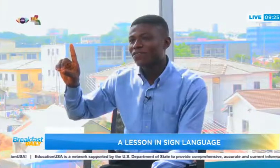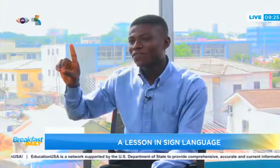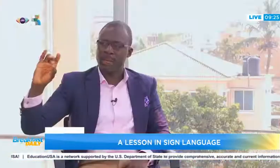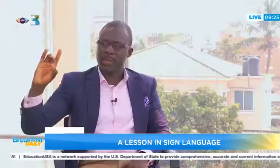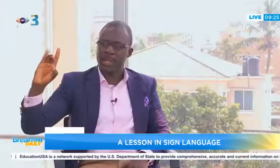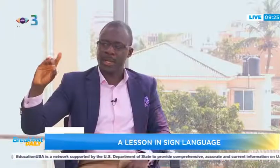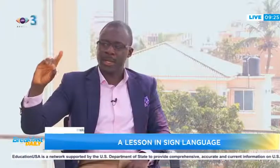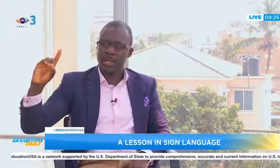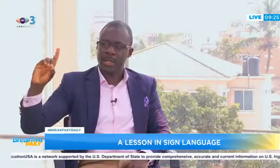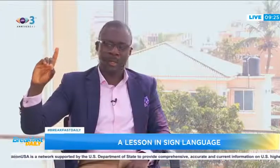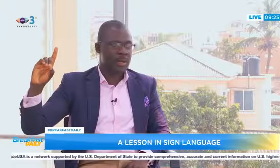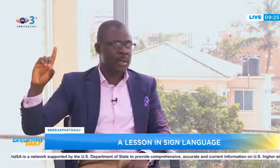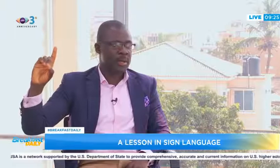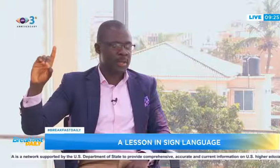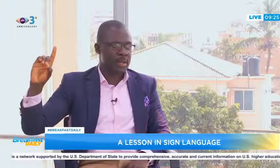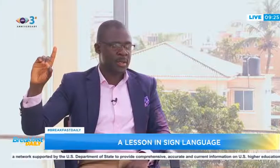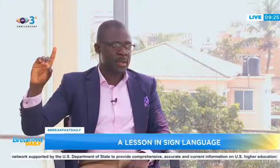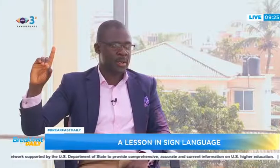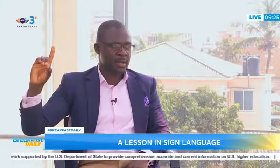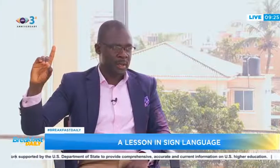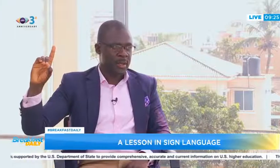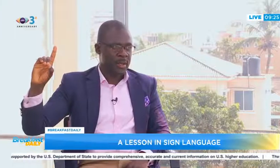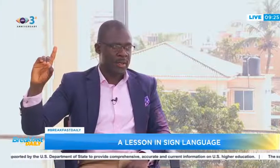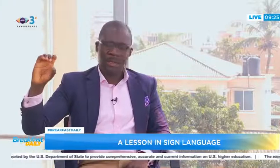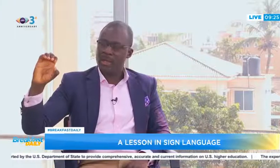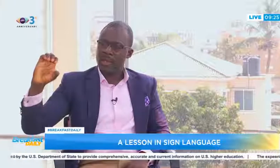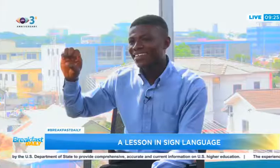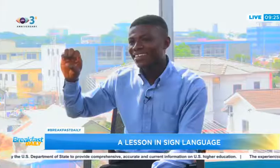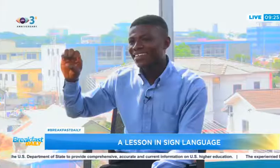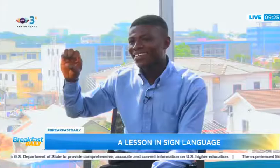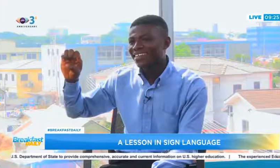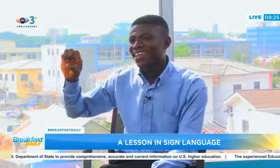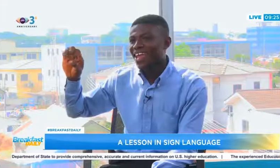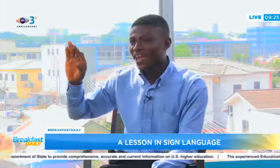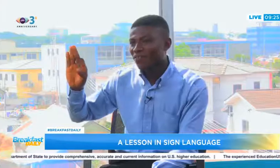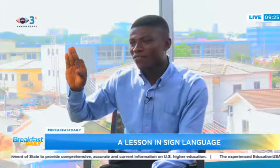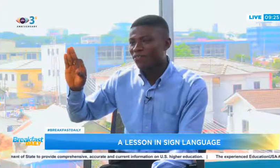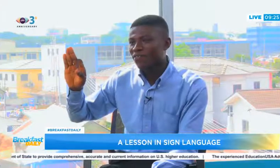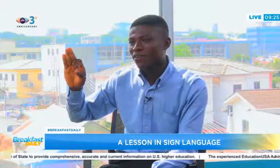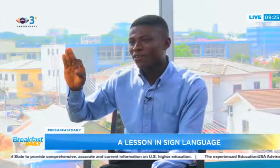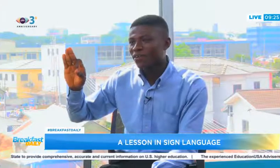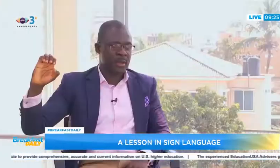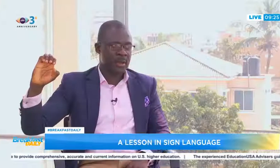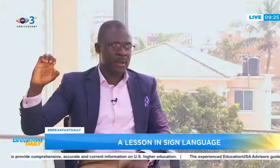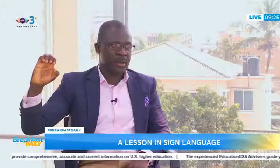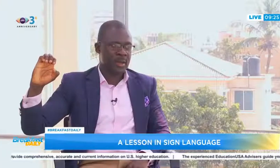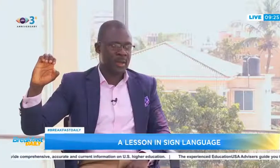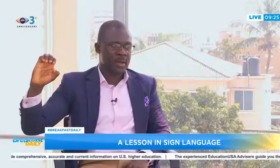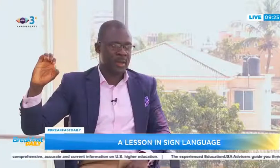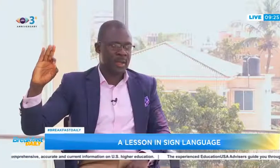D. D. Yeah. D. E. E. F. F.